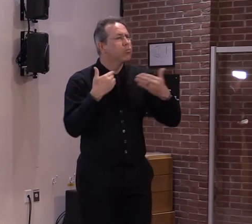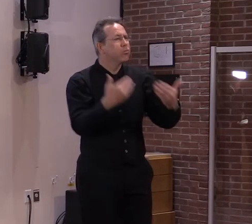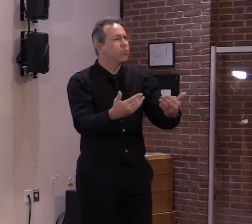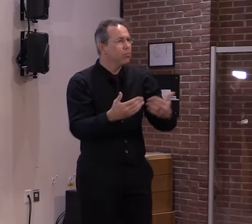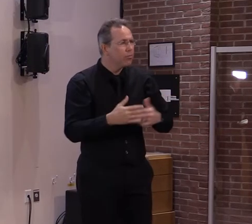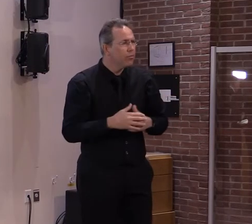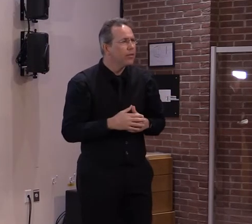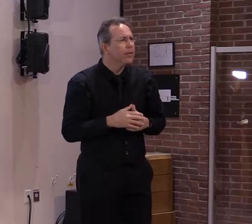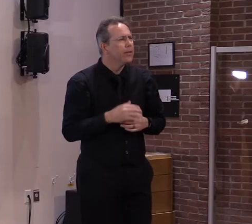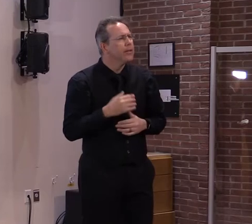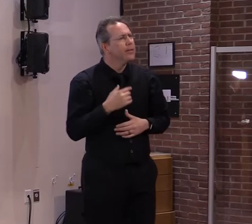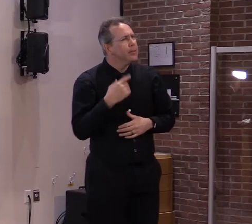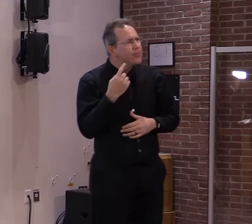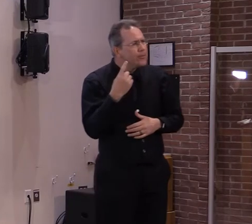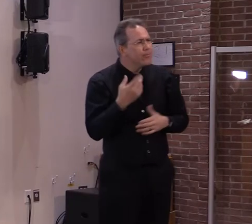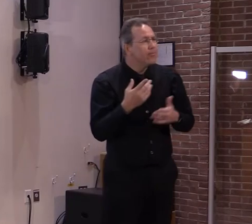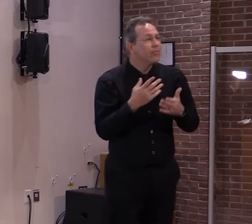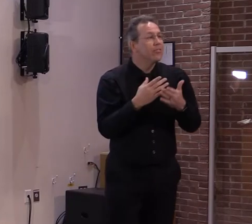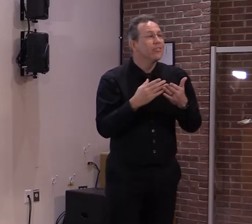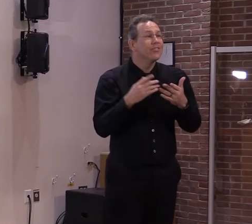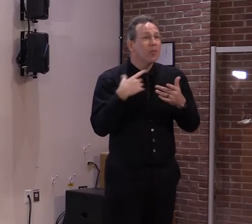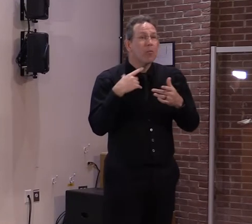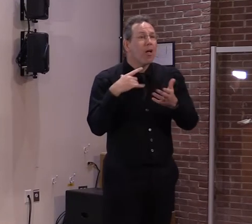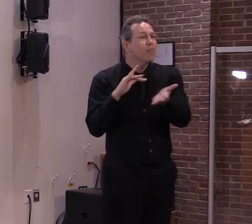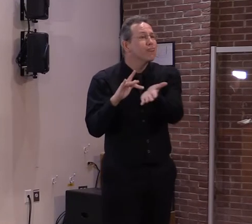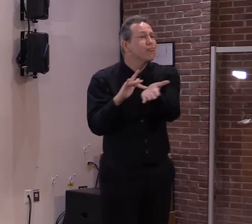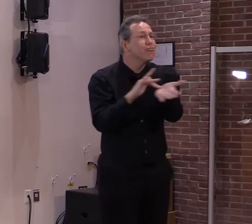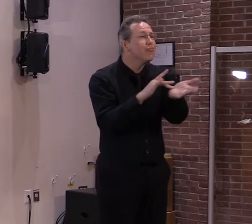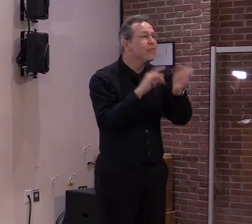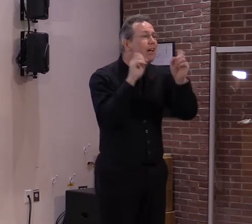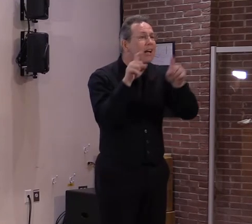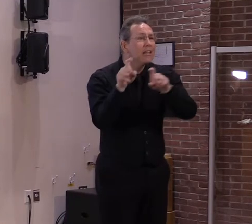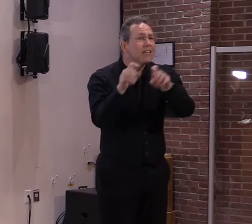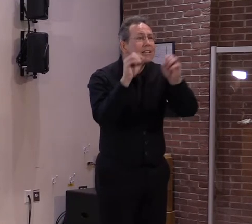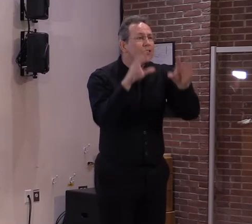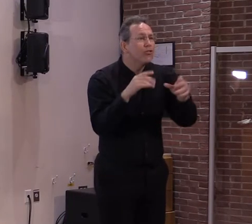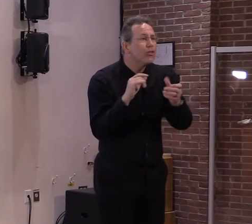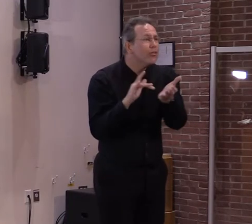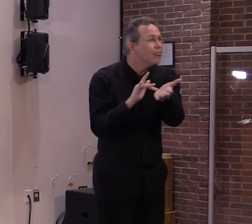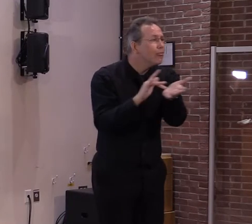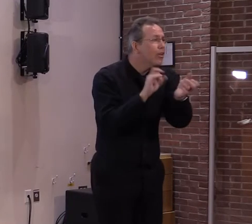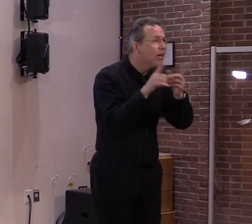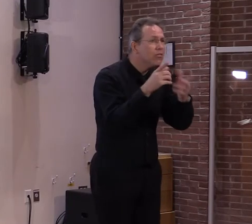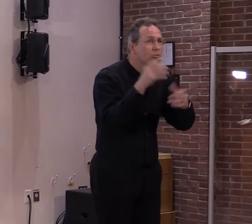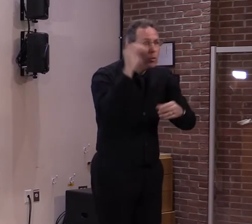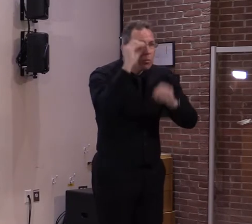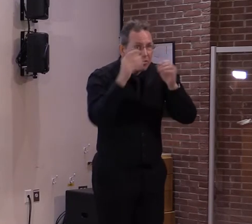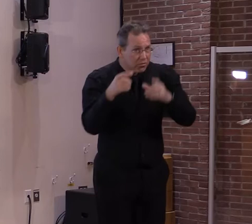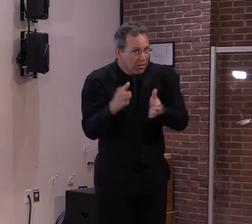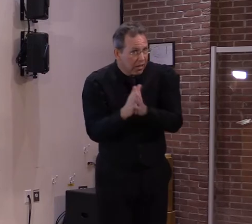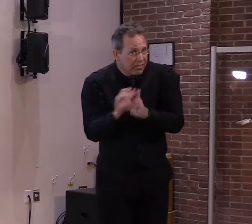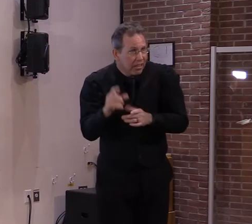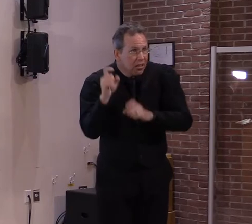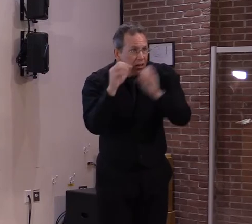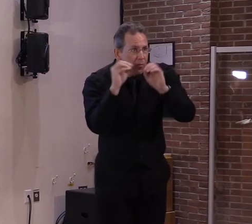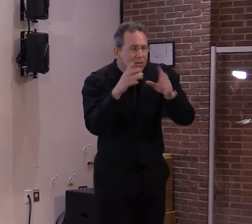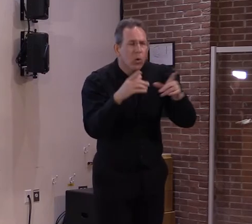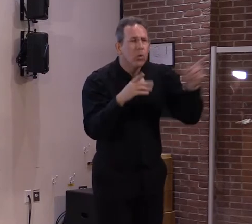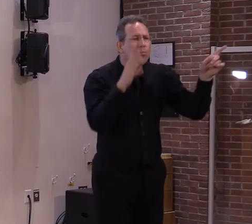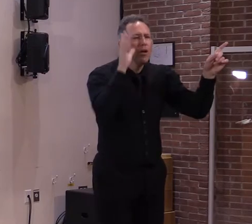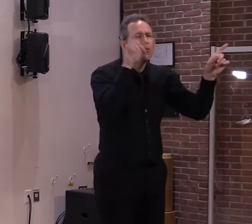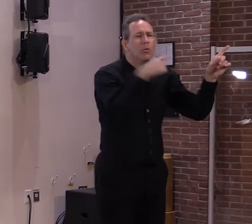kids what they thought, whether they wanted to go back and what their feelings were. I would have to imagine that